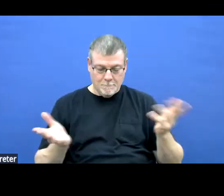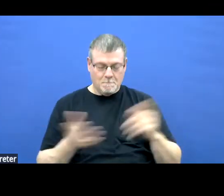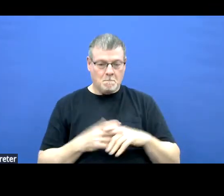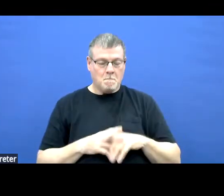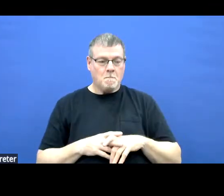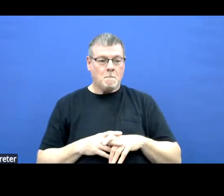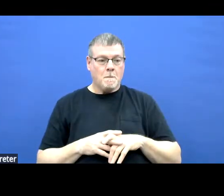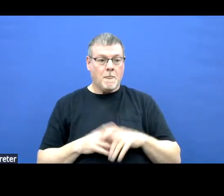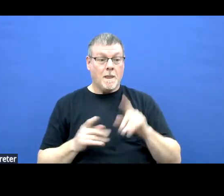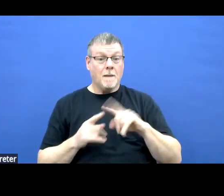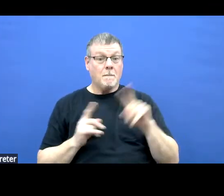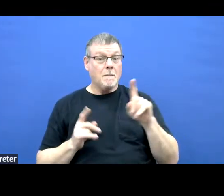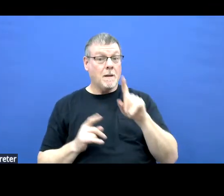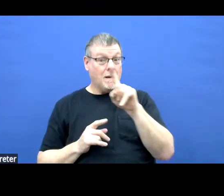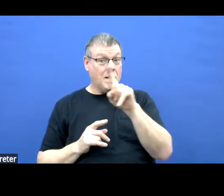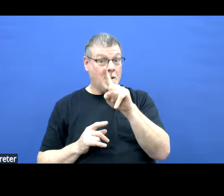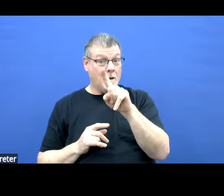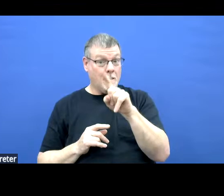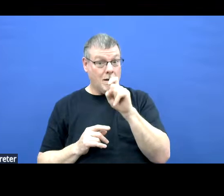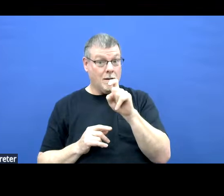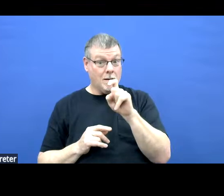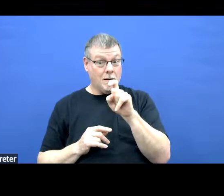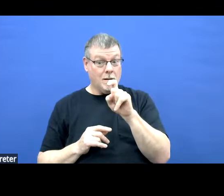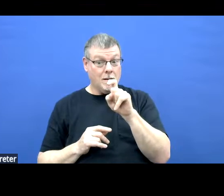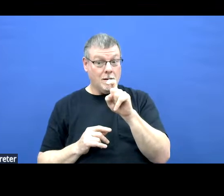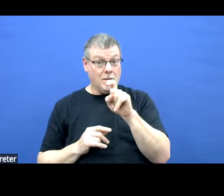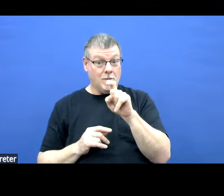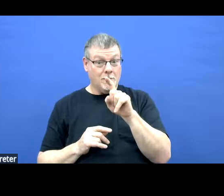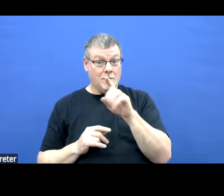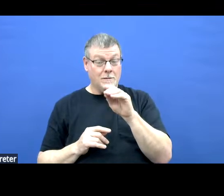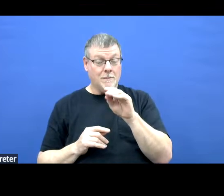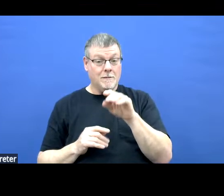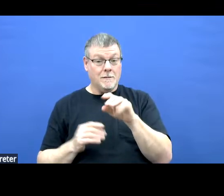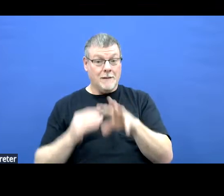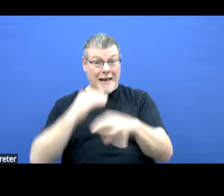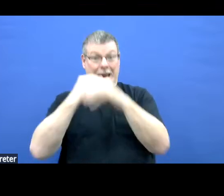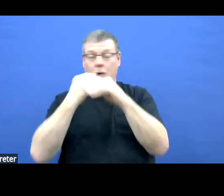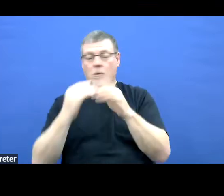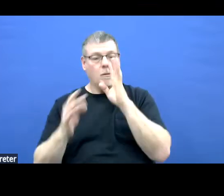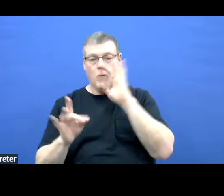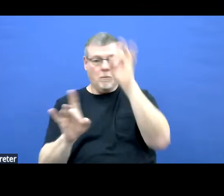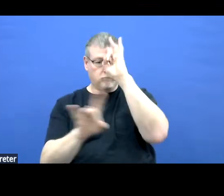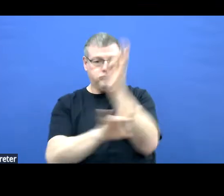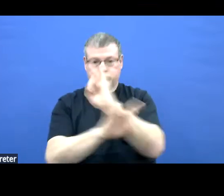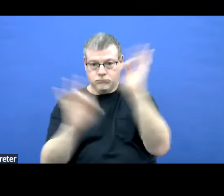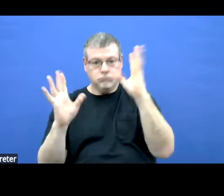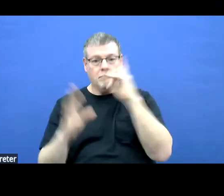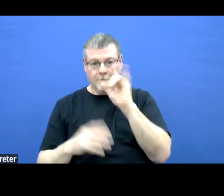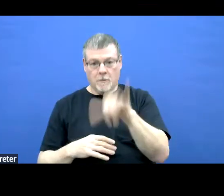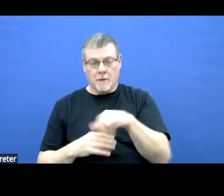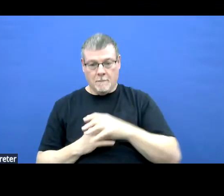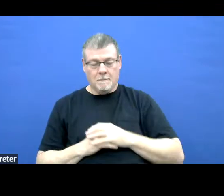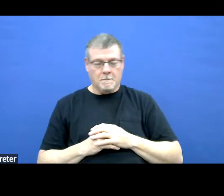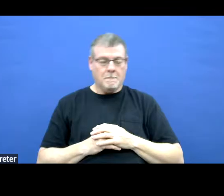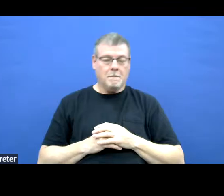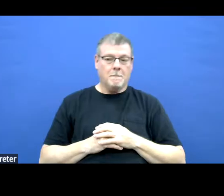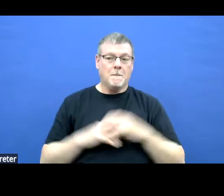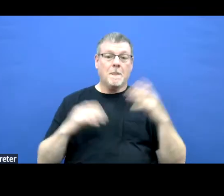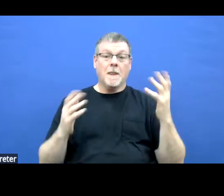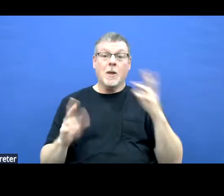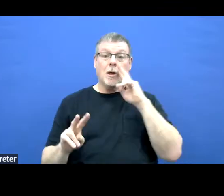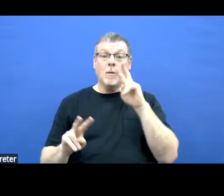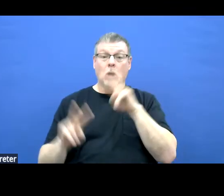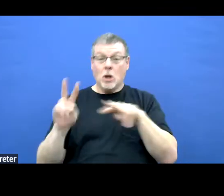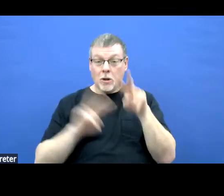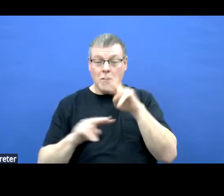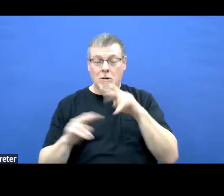a 100 home subdivision on the road would have been disastrous for it. So we looked at, when you look,